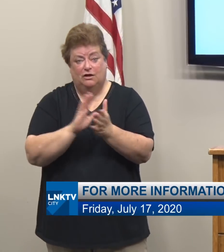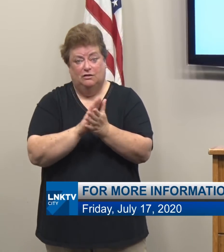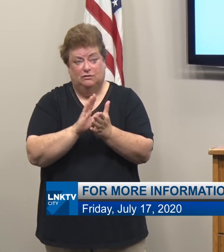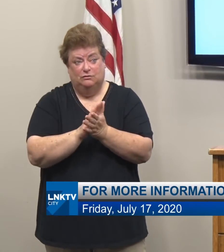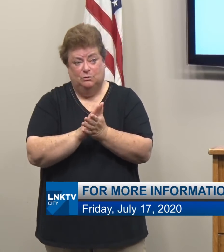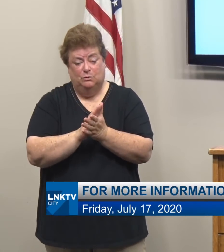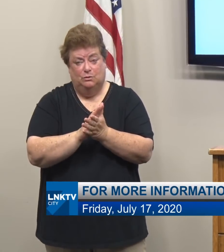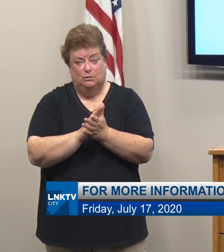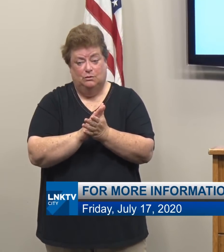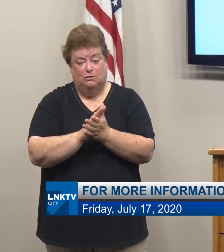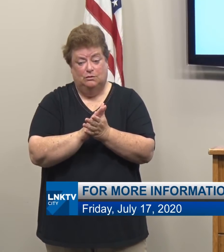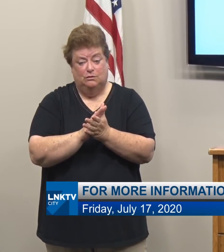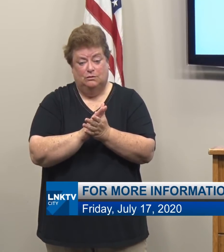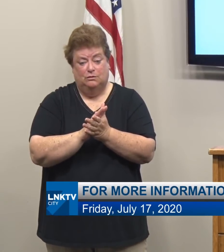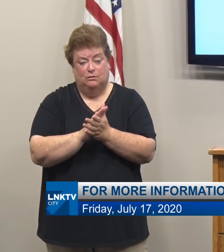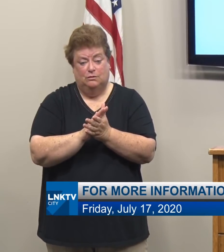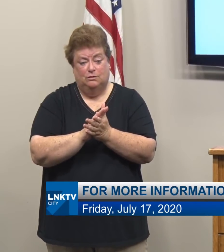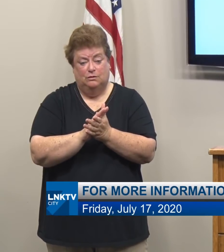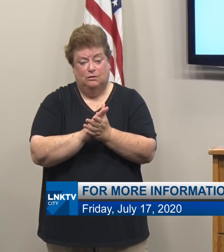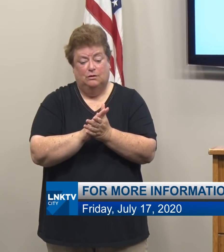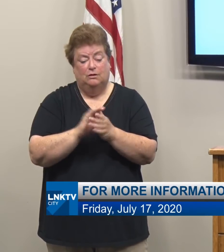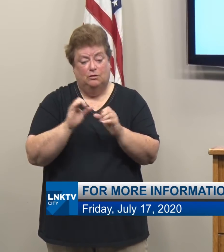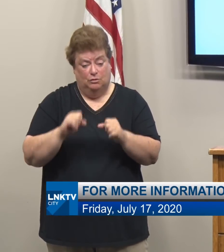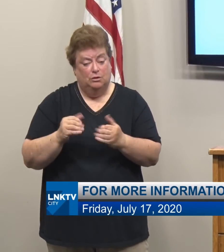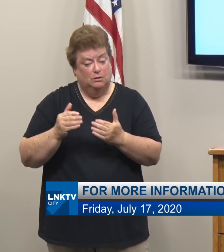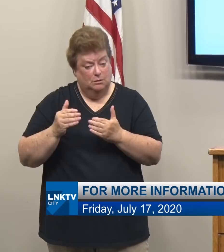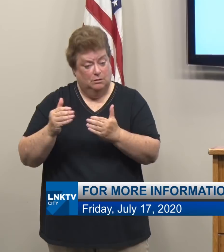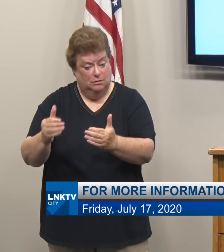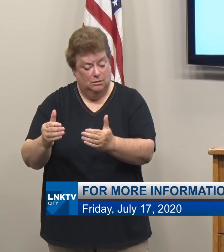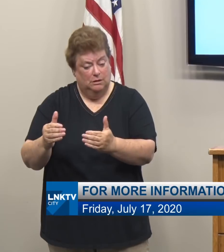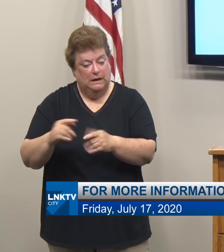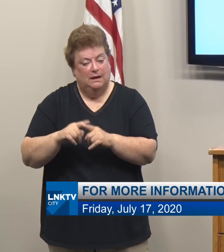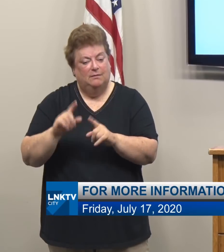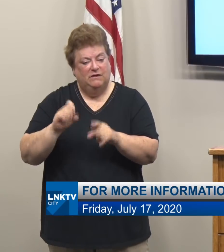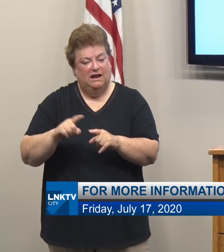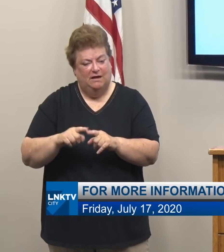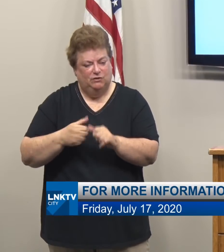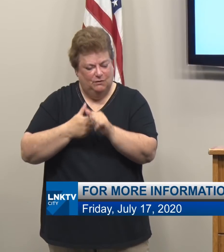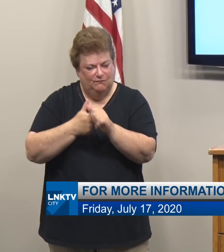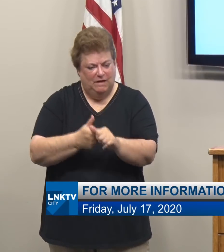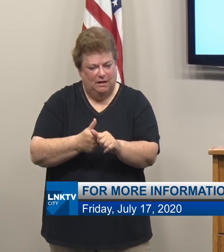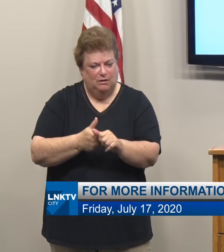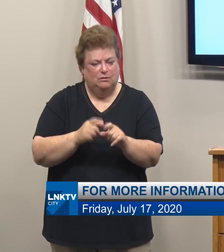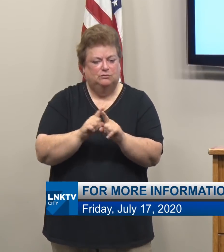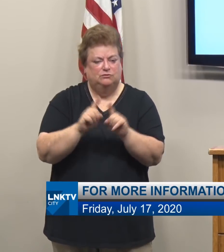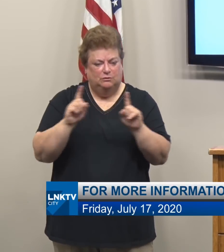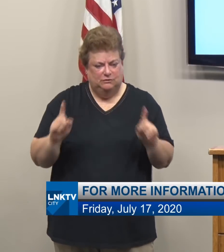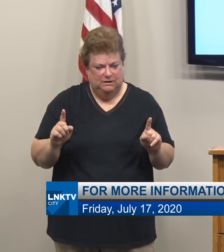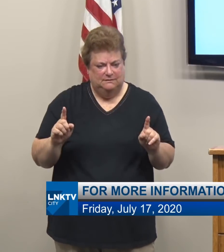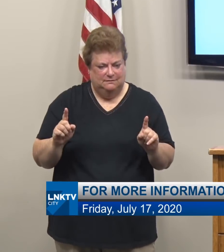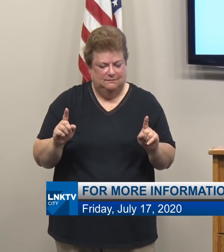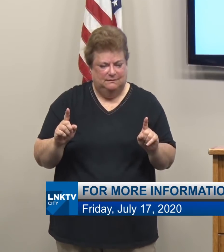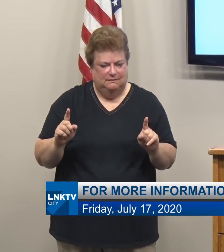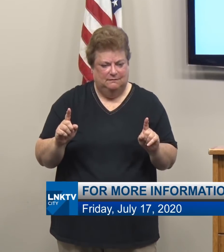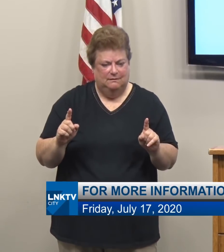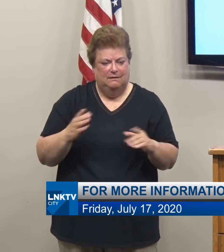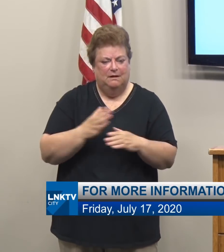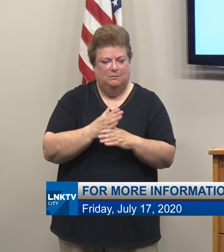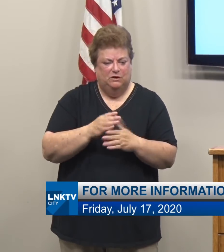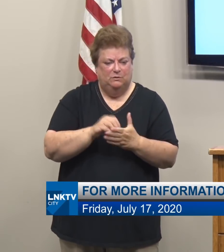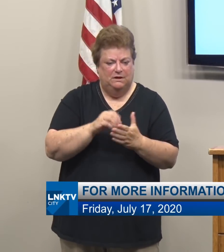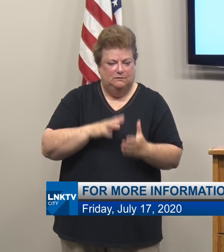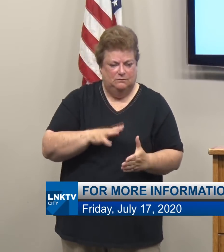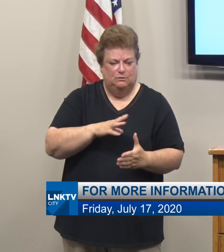held, although it would need to have more, it would need to follow social distancing between the students